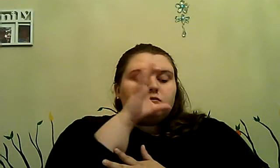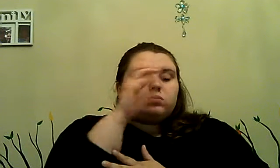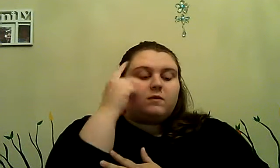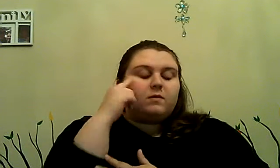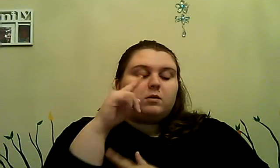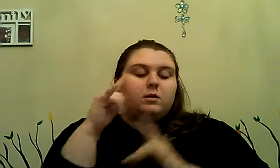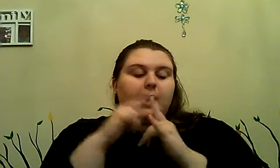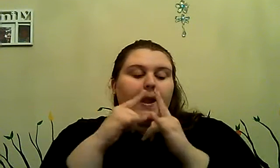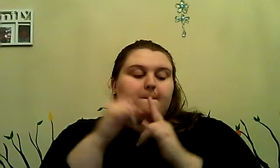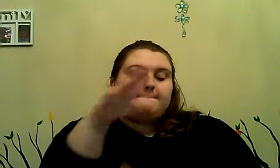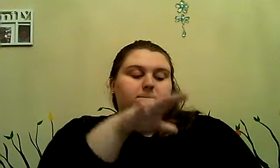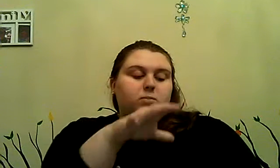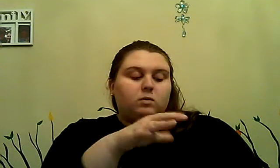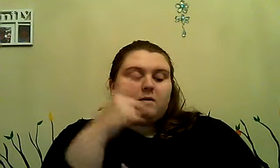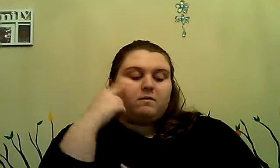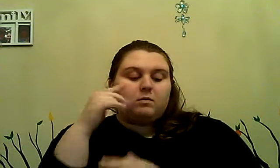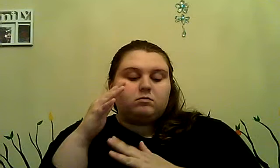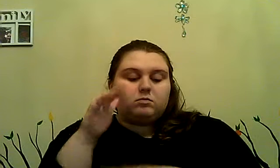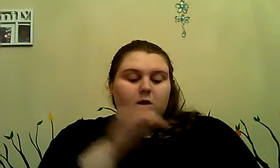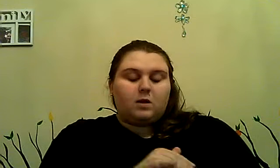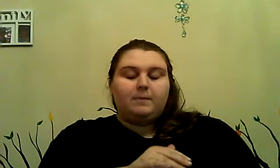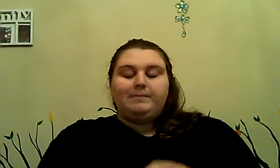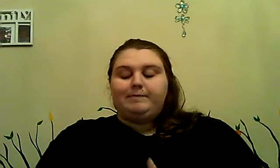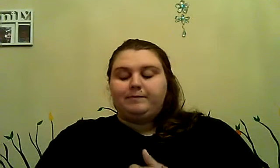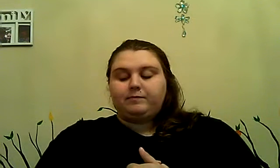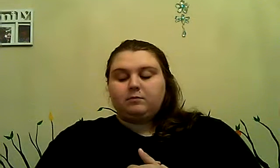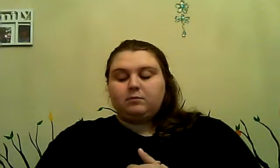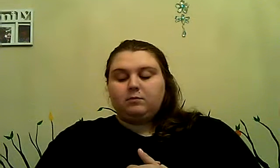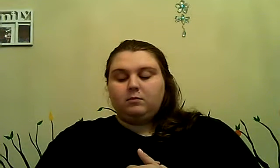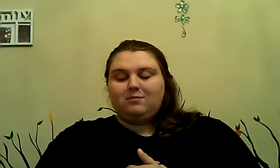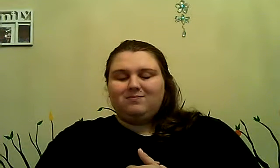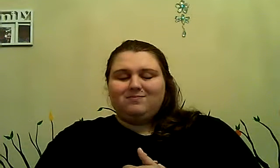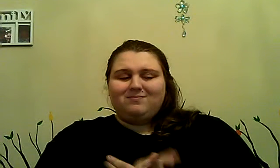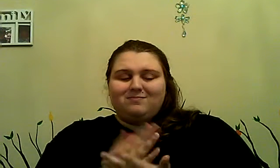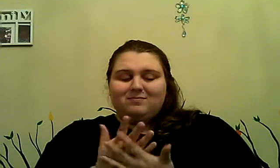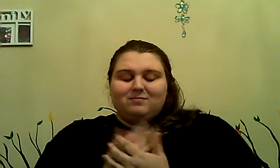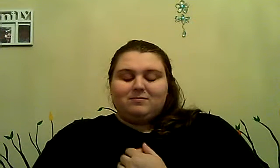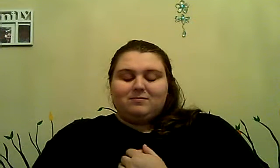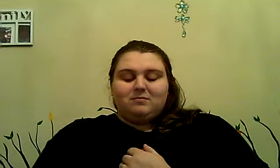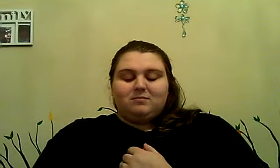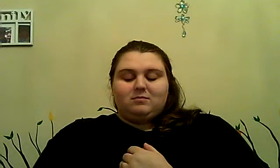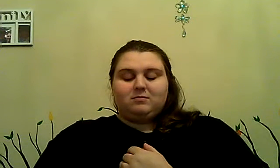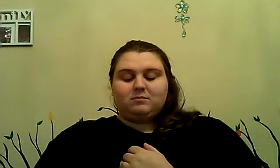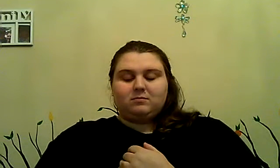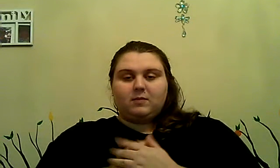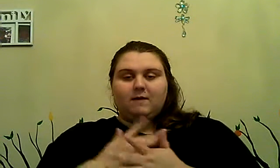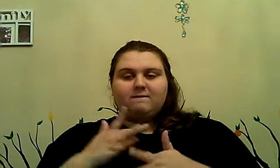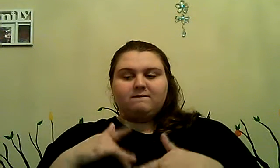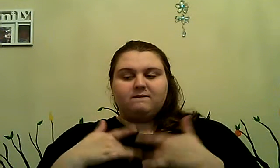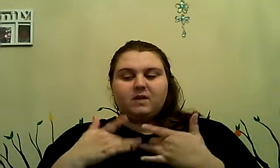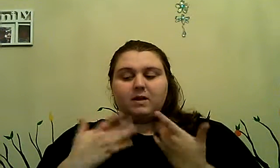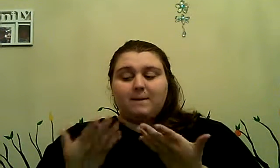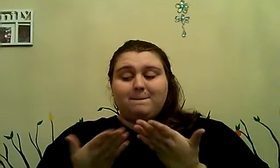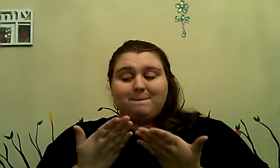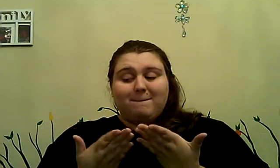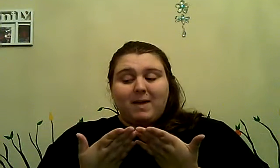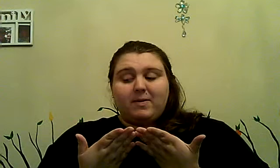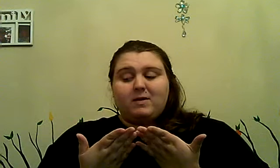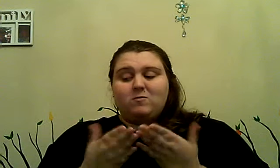campsite. And it just seemed like, oh man, we might have wasted a whole bunch of time. And all of a sudden, you started to hear